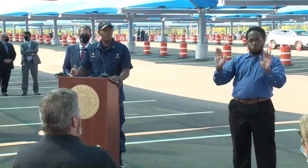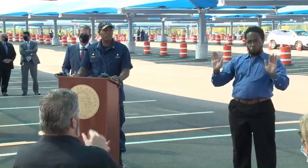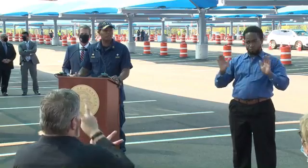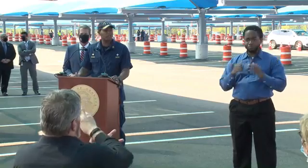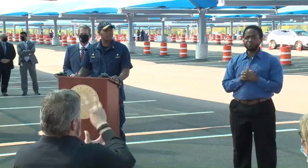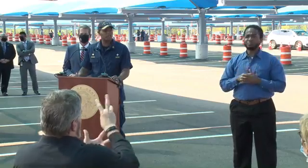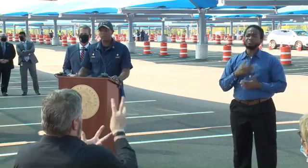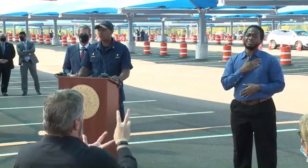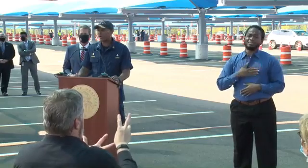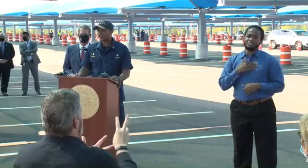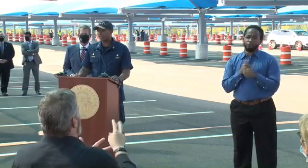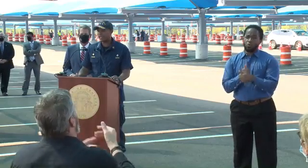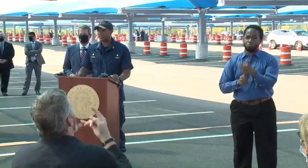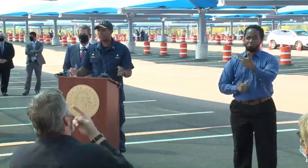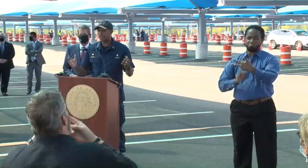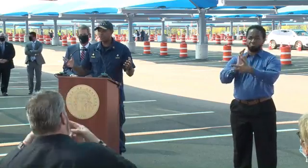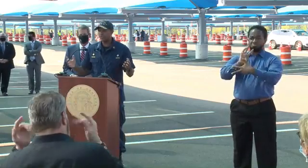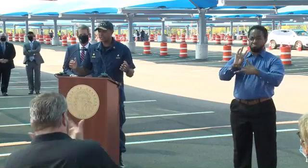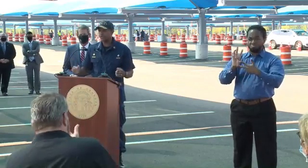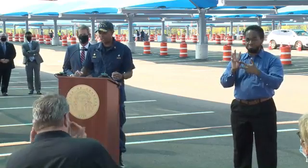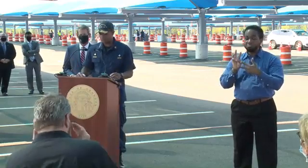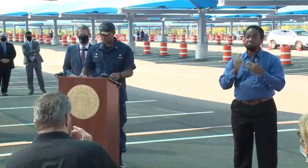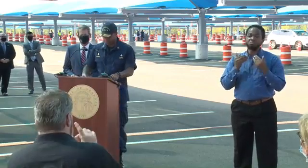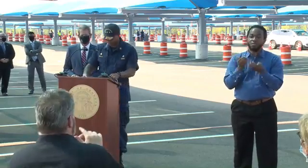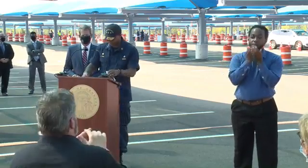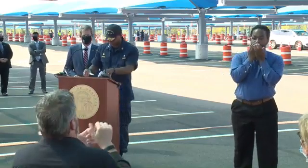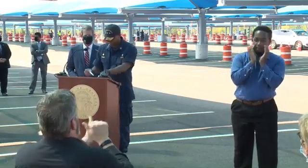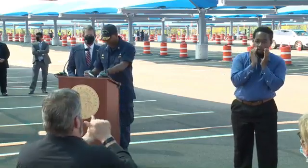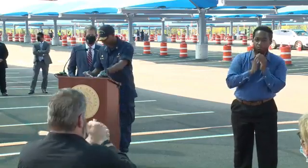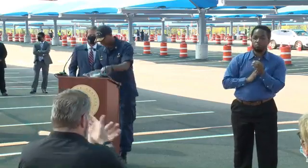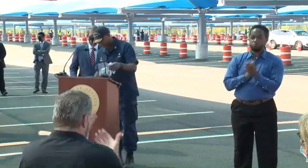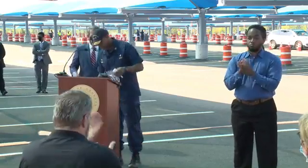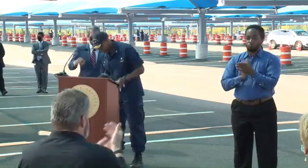mask, watch your distance, wash your hands, and we'll get through this.